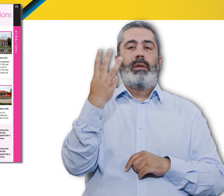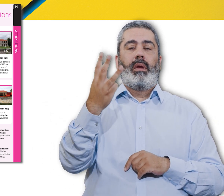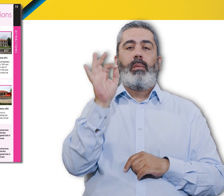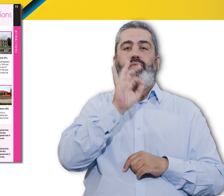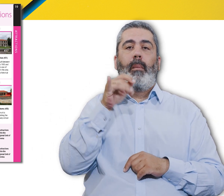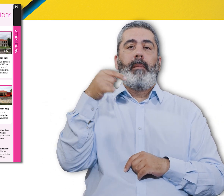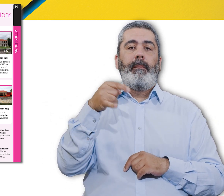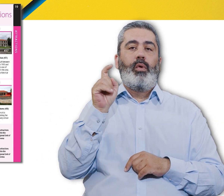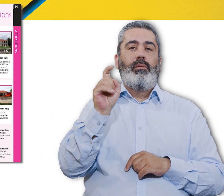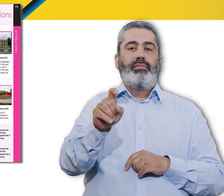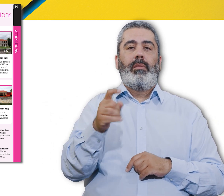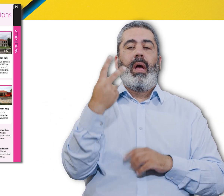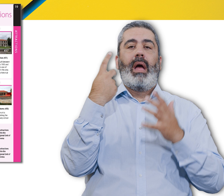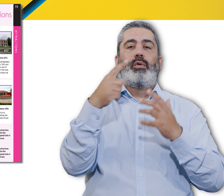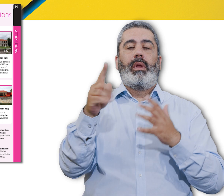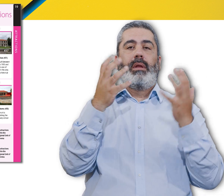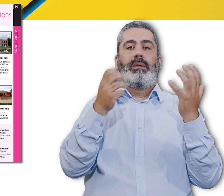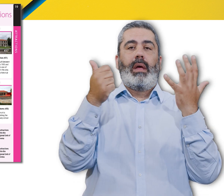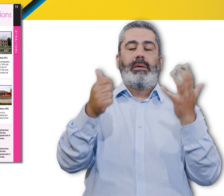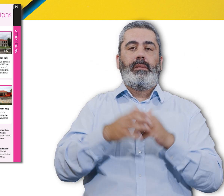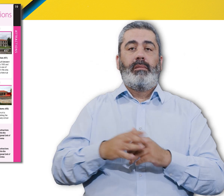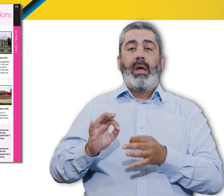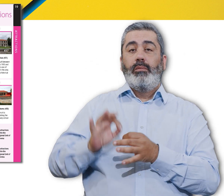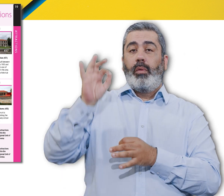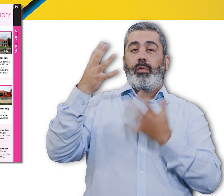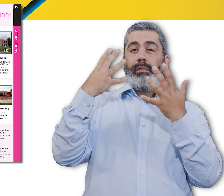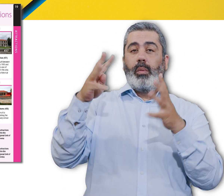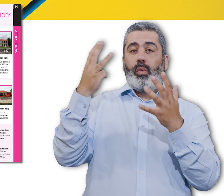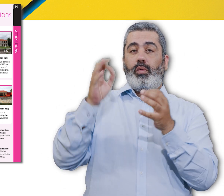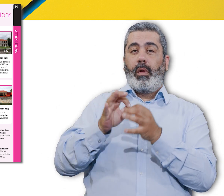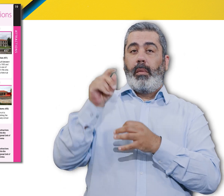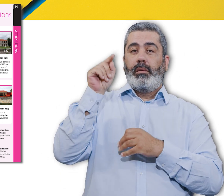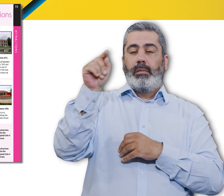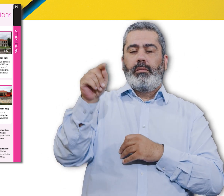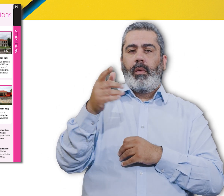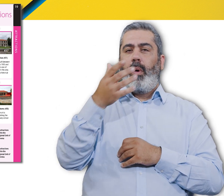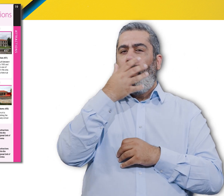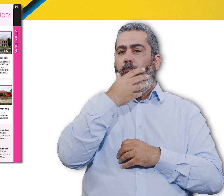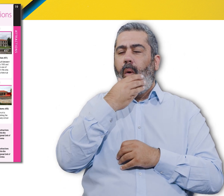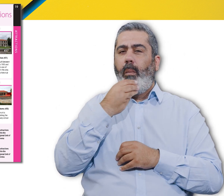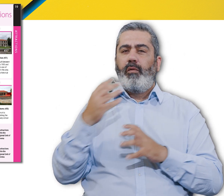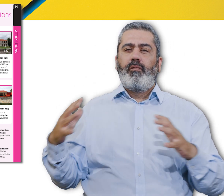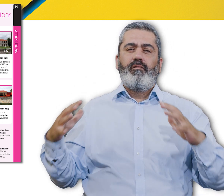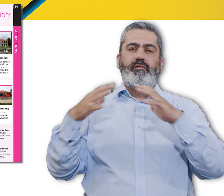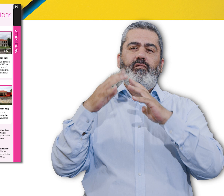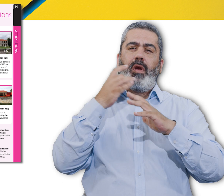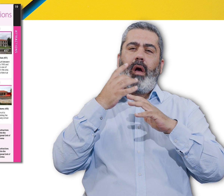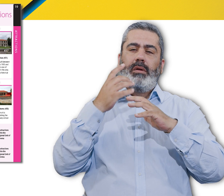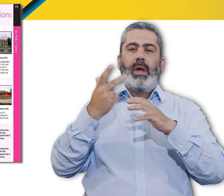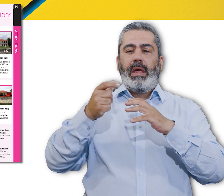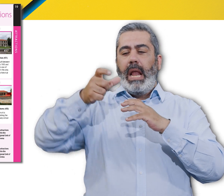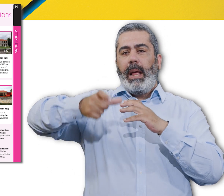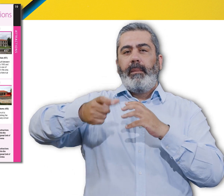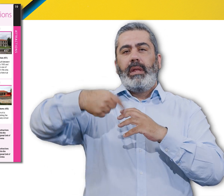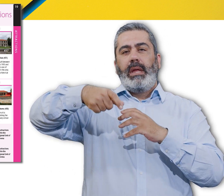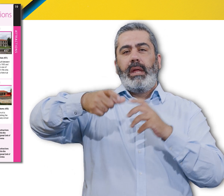number 96. At an altitude of 980 m, wild eroded rocks hug small ponds, while small waterfalls between